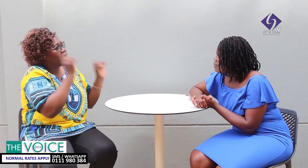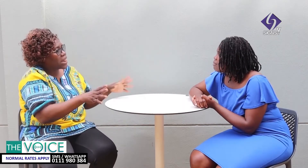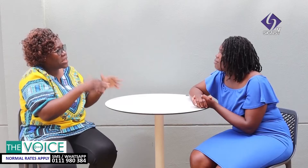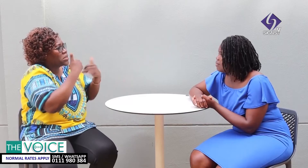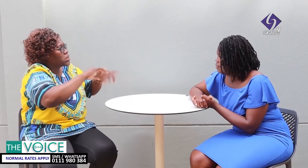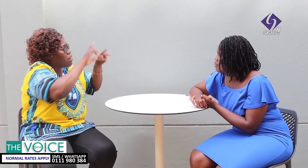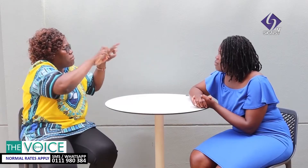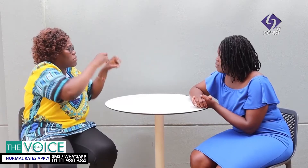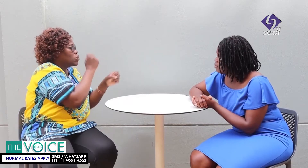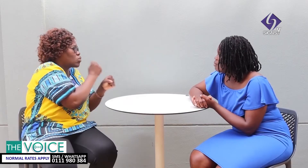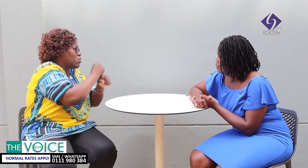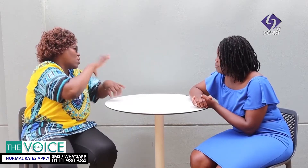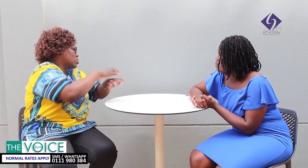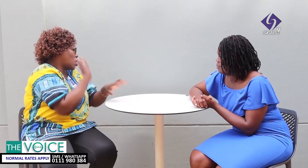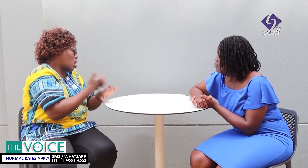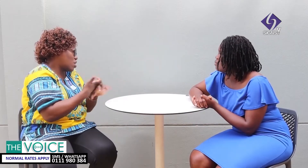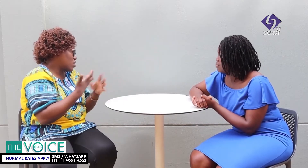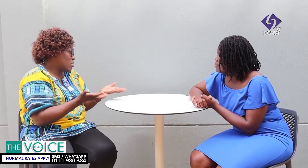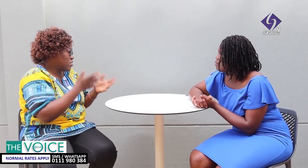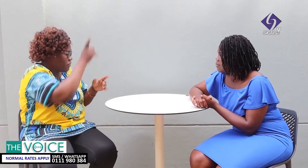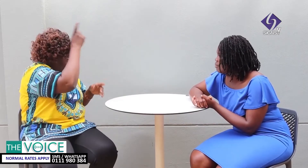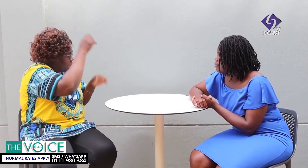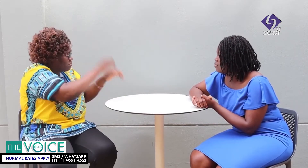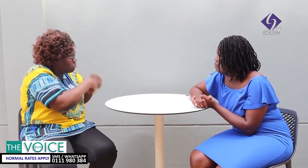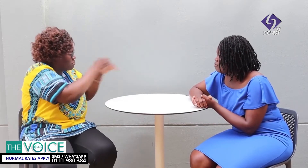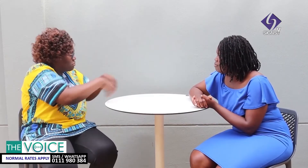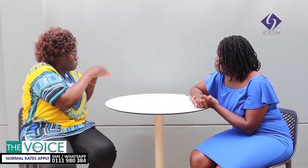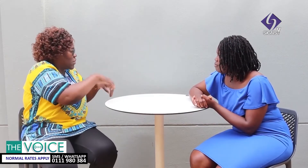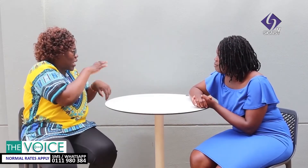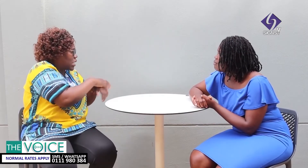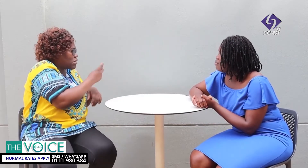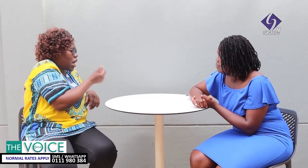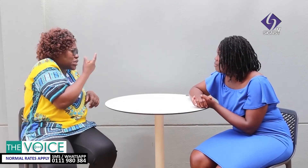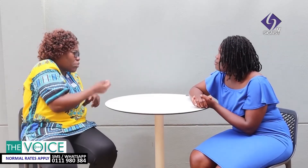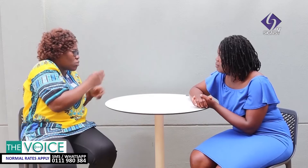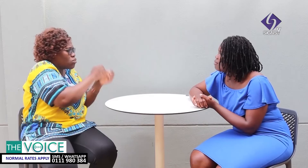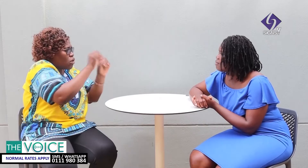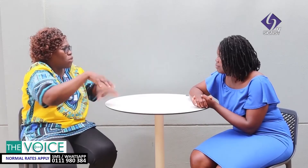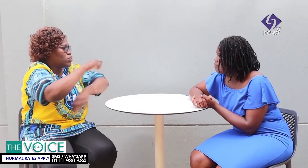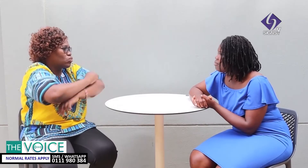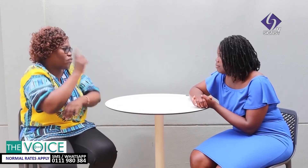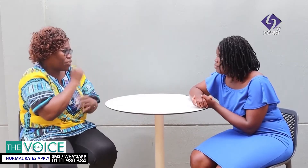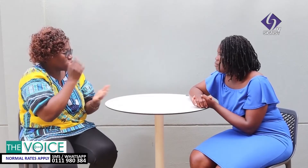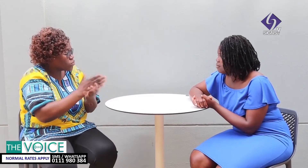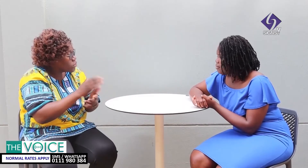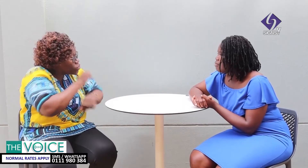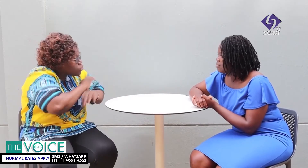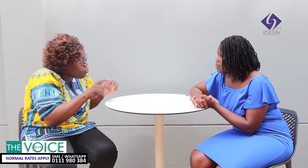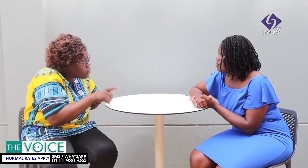encourage them to focus on their education, because that is what will determine their future. Because if you have the knowledge from school, then you gain a